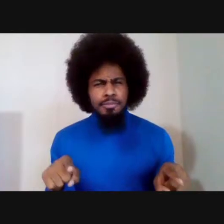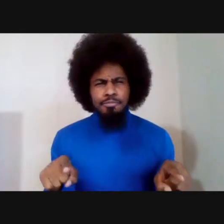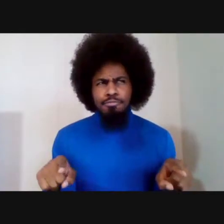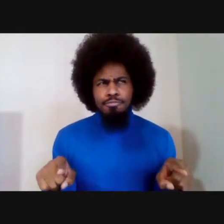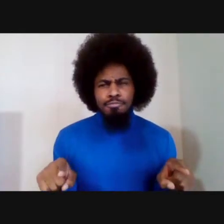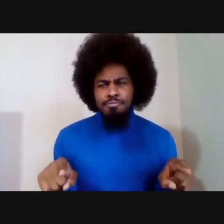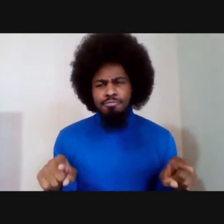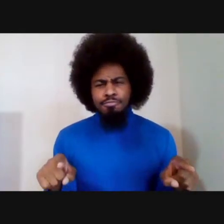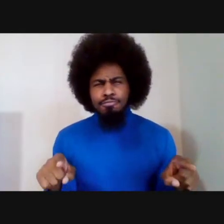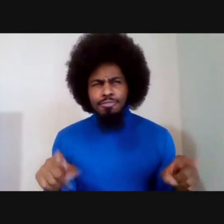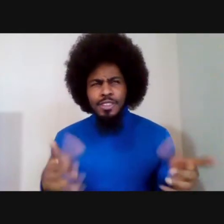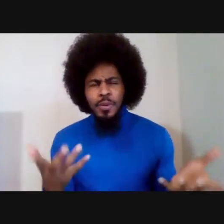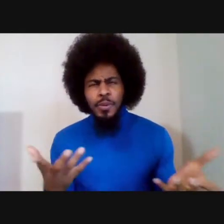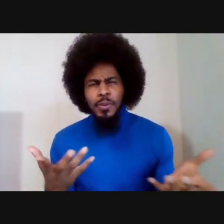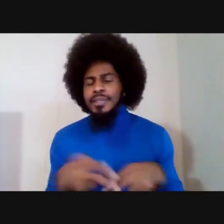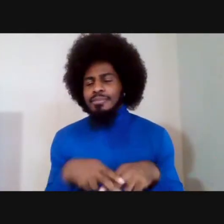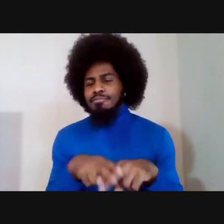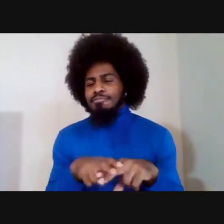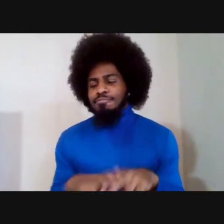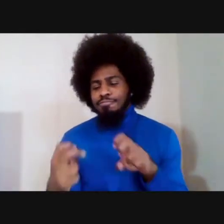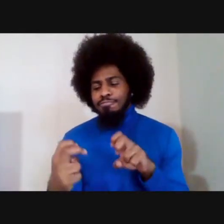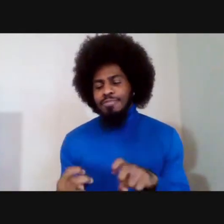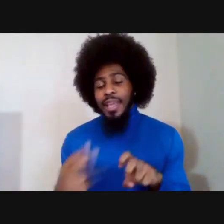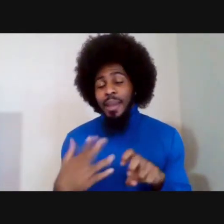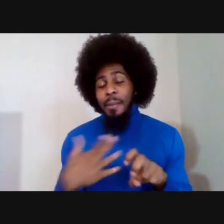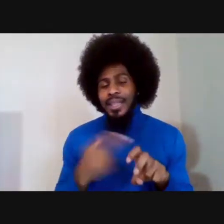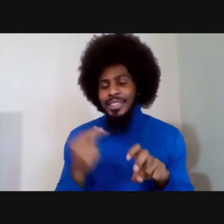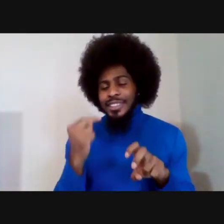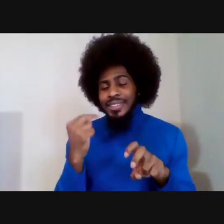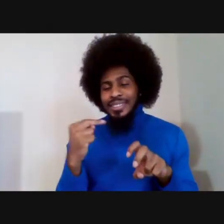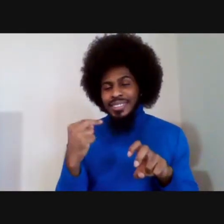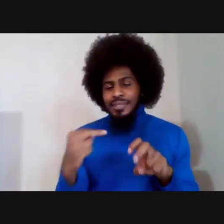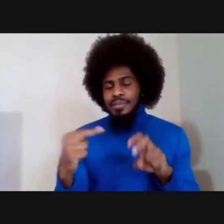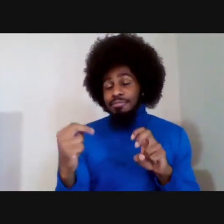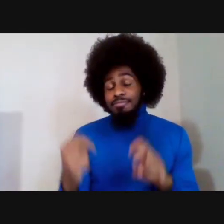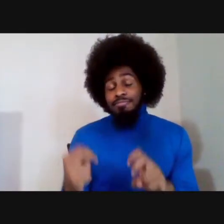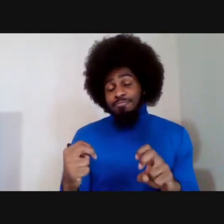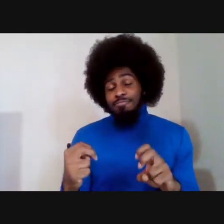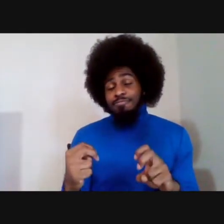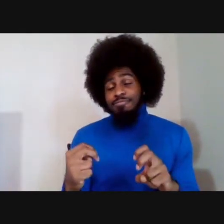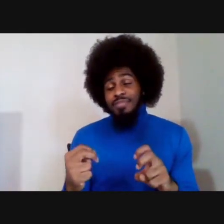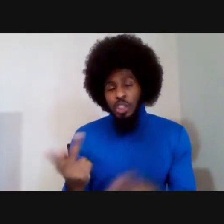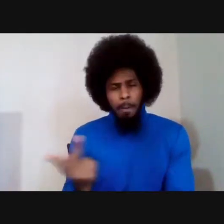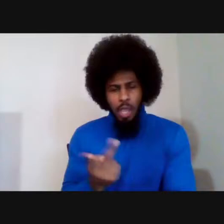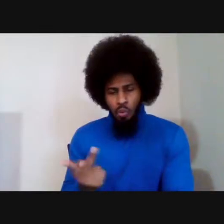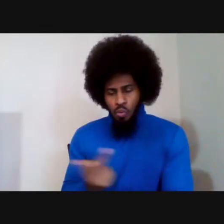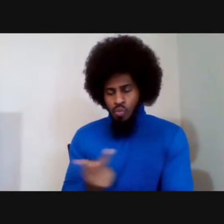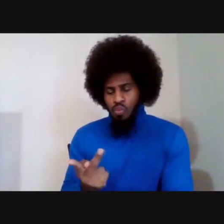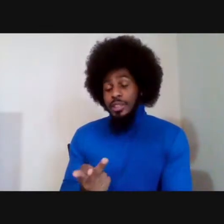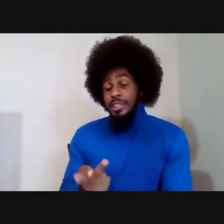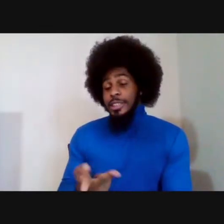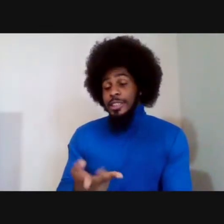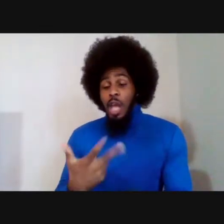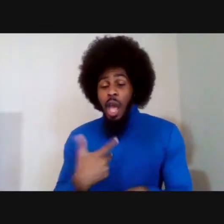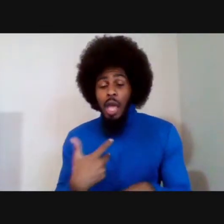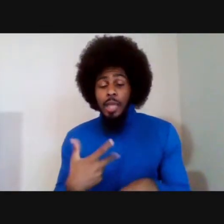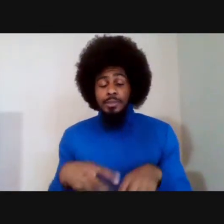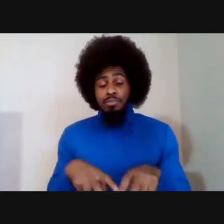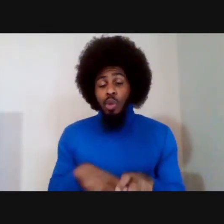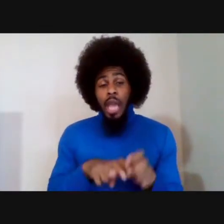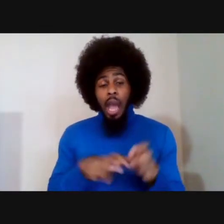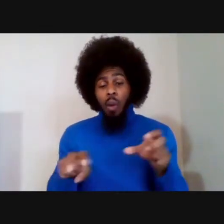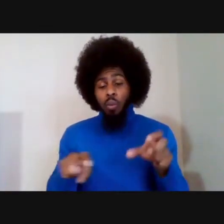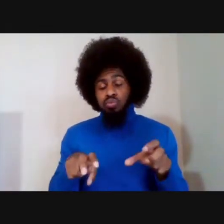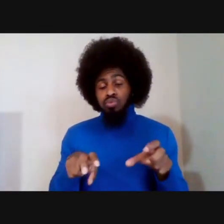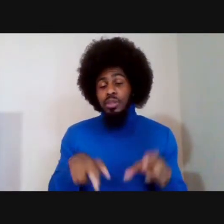I sit down with my niece. I think it was just she and I in the house. She's sitting on the floor. I'm on the couch. I'm